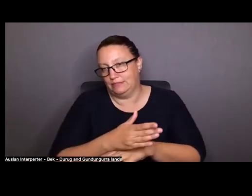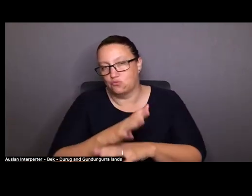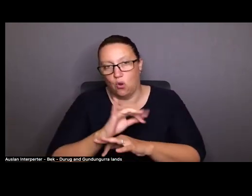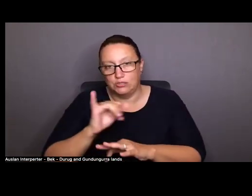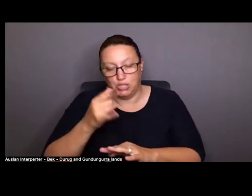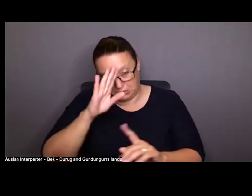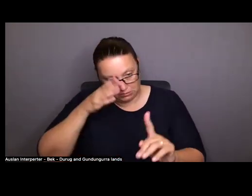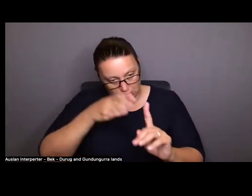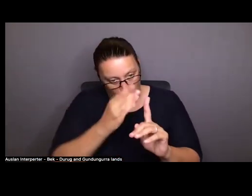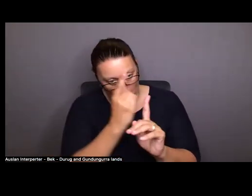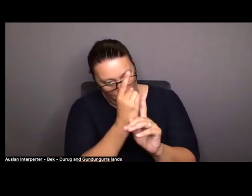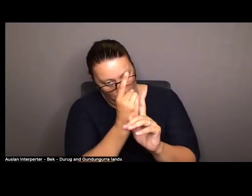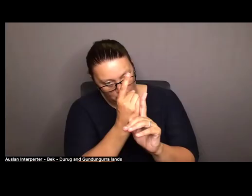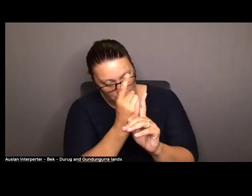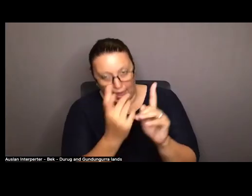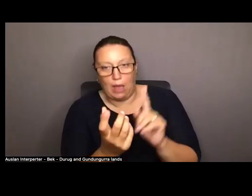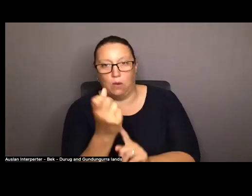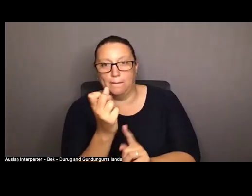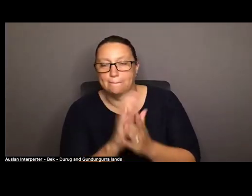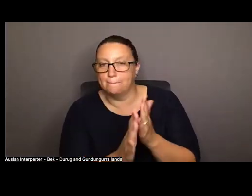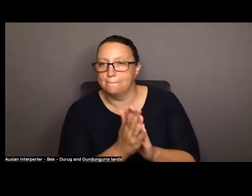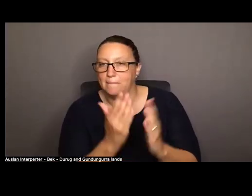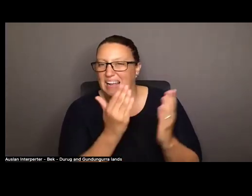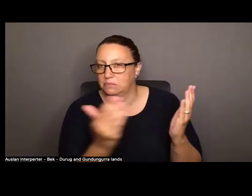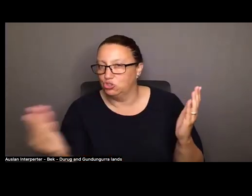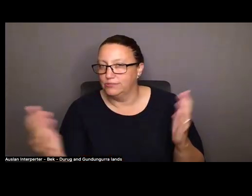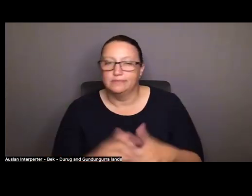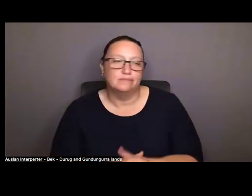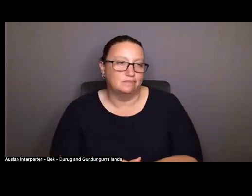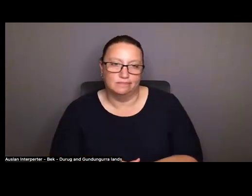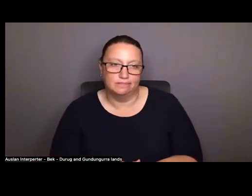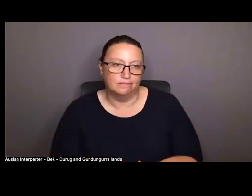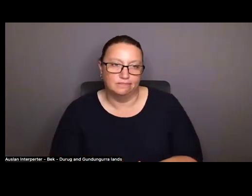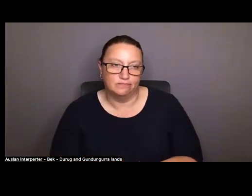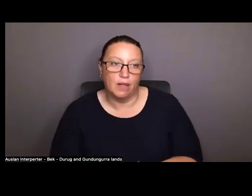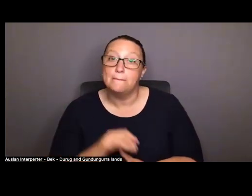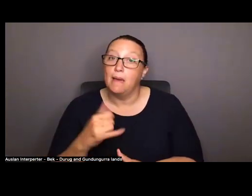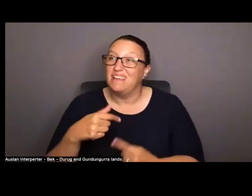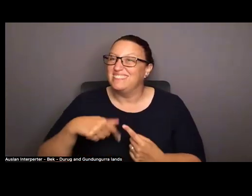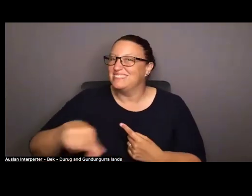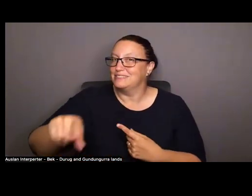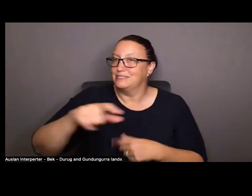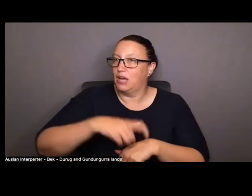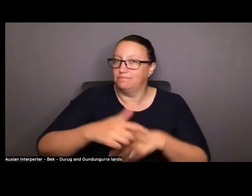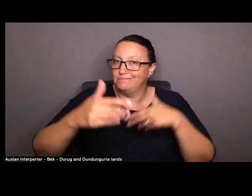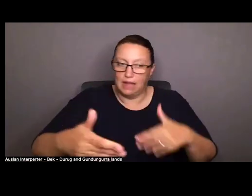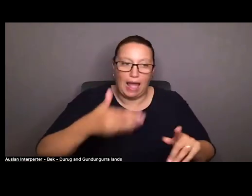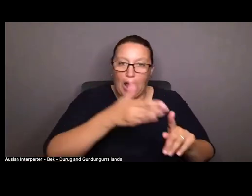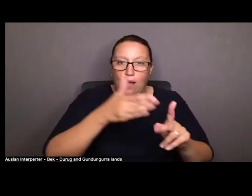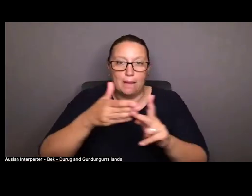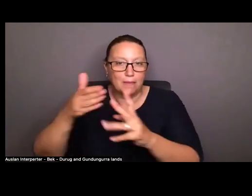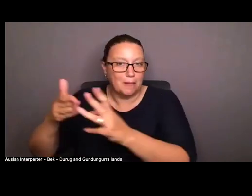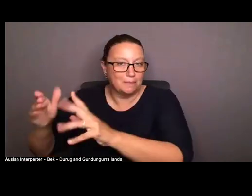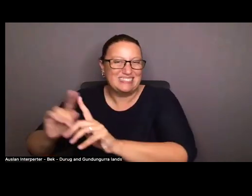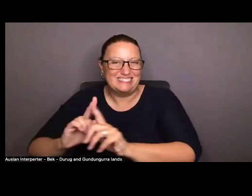and how supporting you through across this period of time where you might have multiple different outcomes is